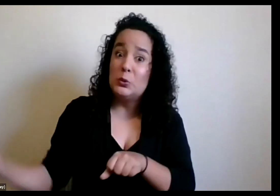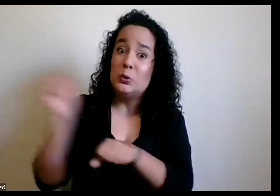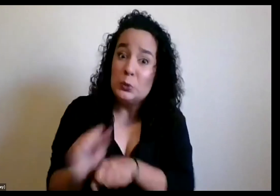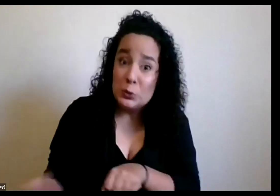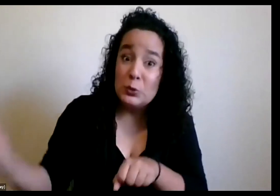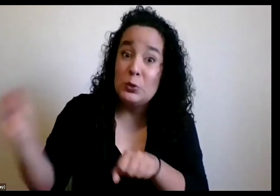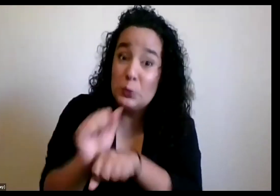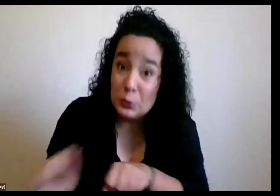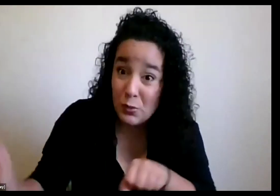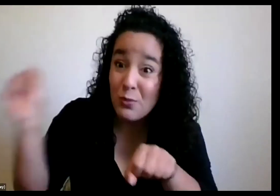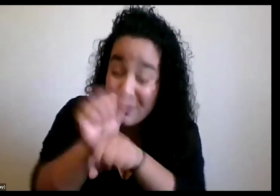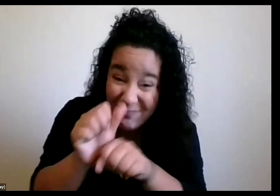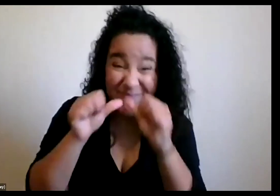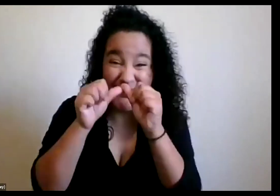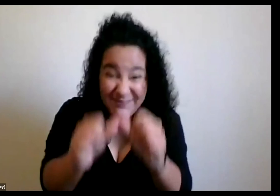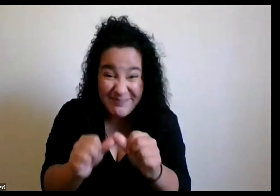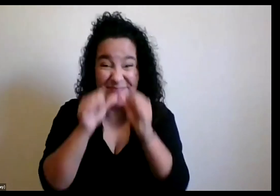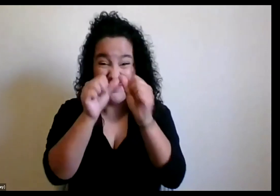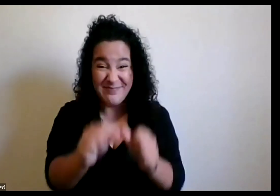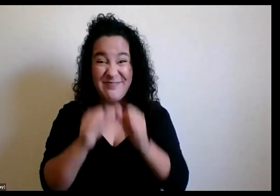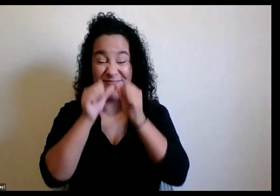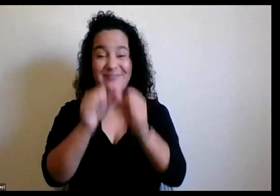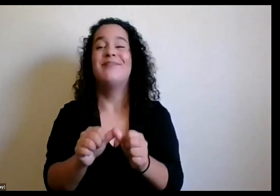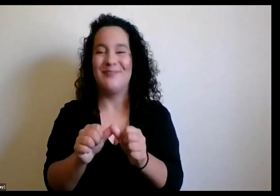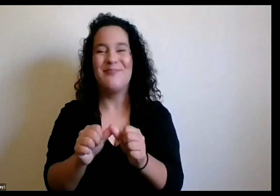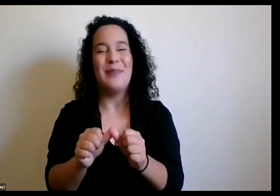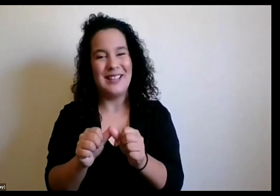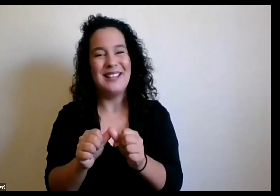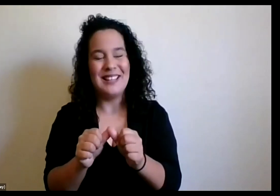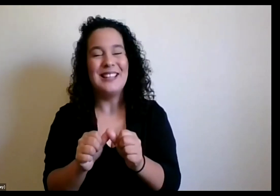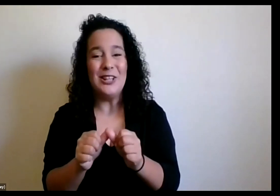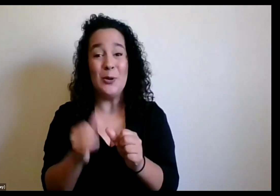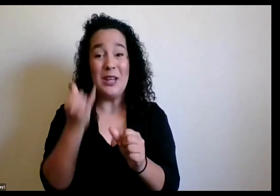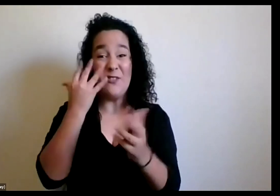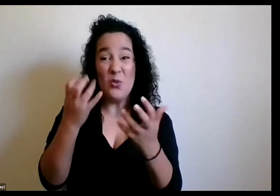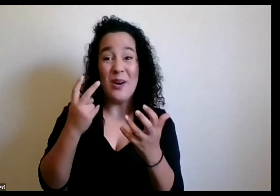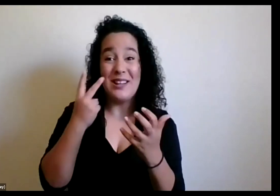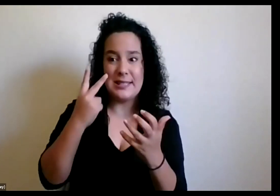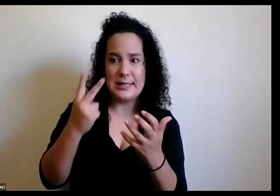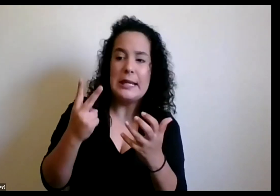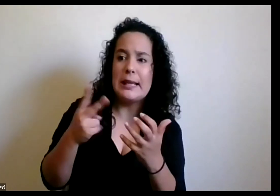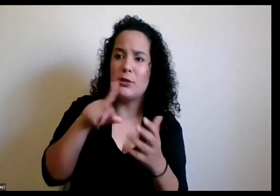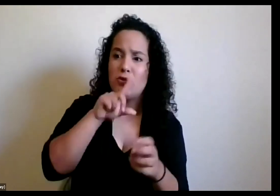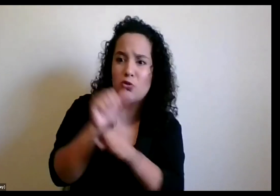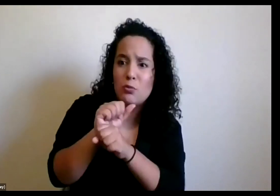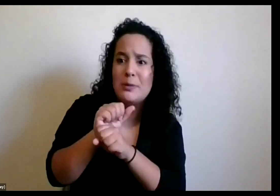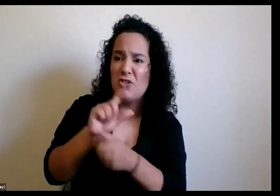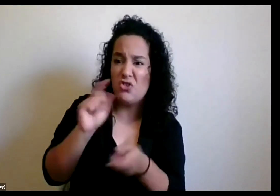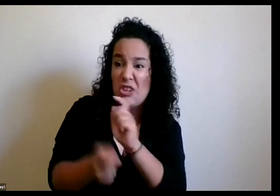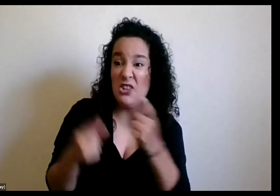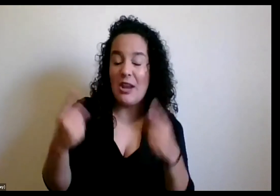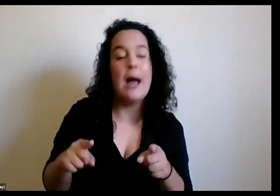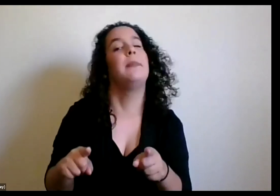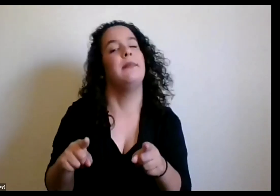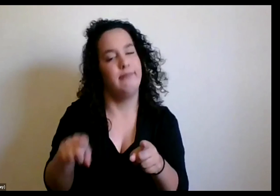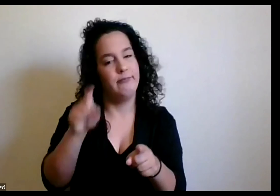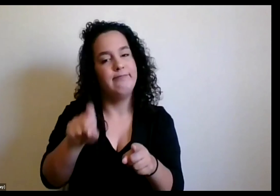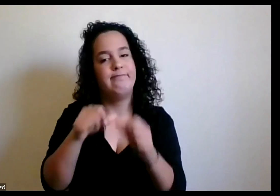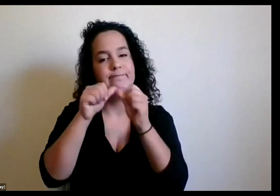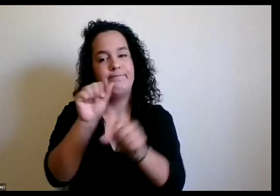the narrative in there, but it takes a while for folks to receive that. So I wonder if you can speak to that journey. I know folks on this call are probably in